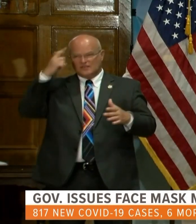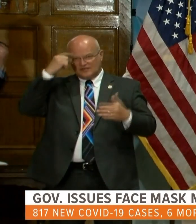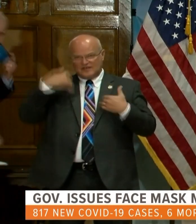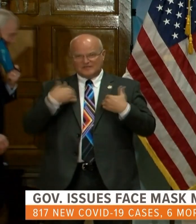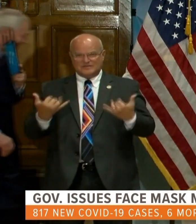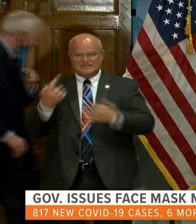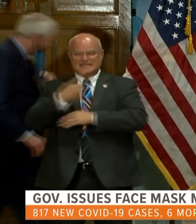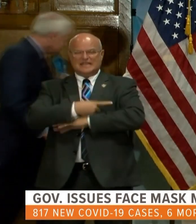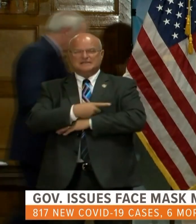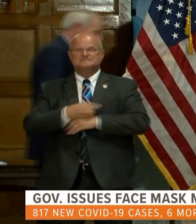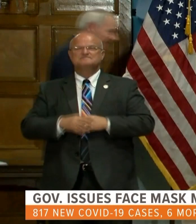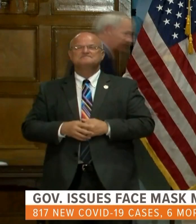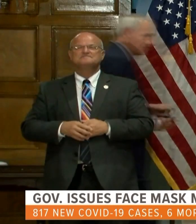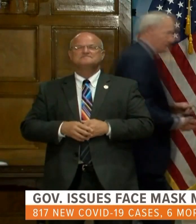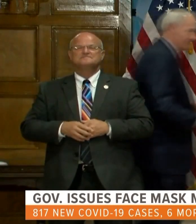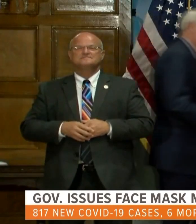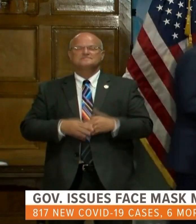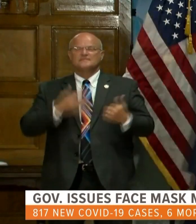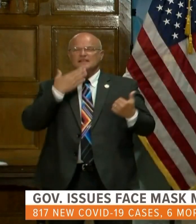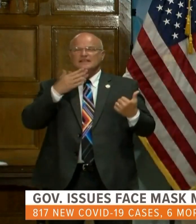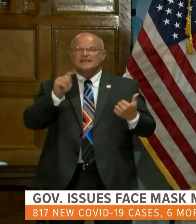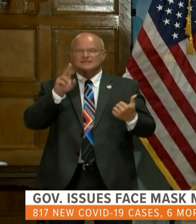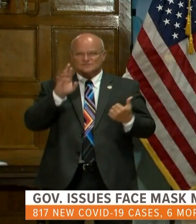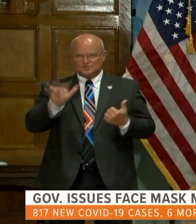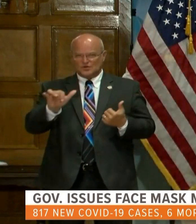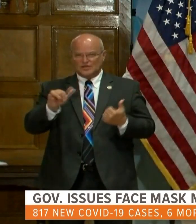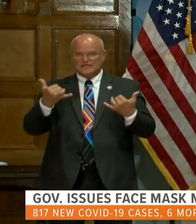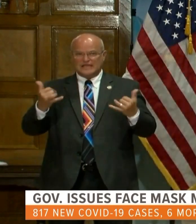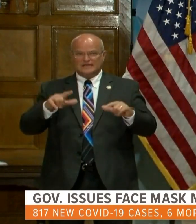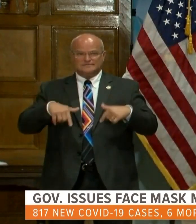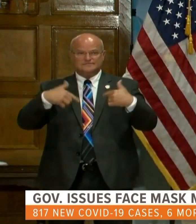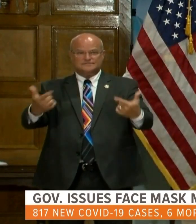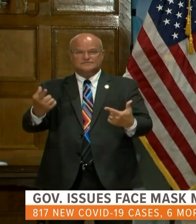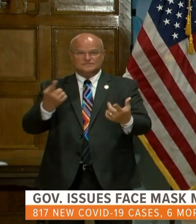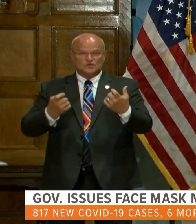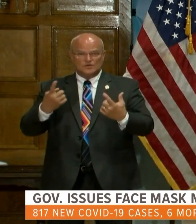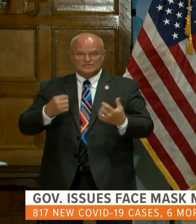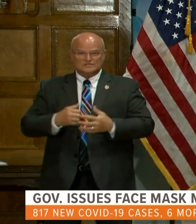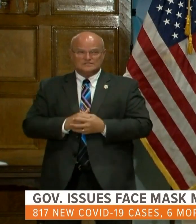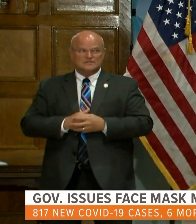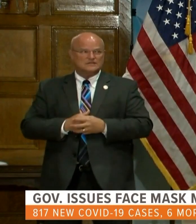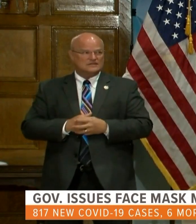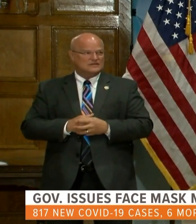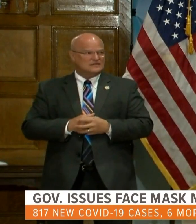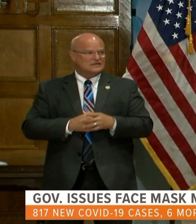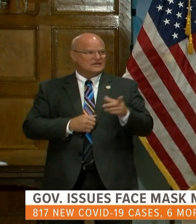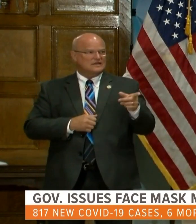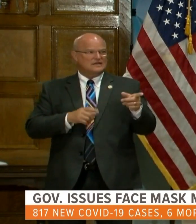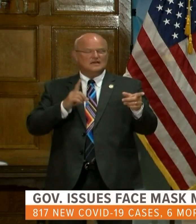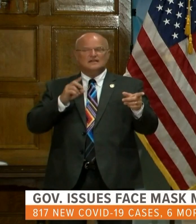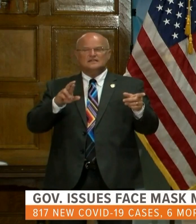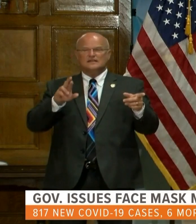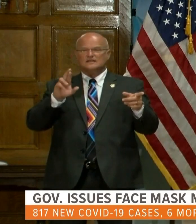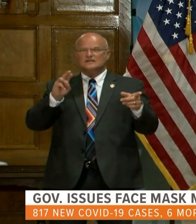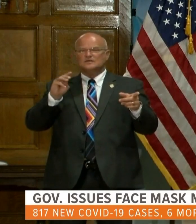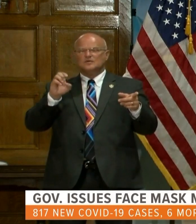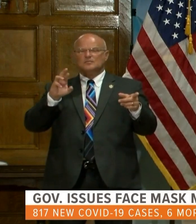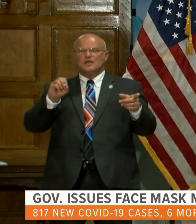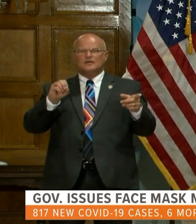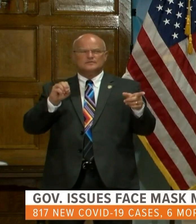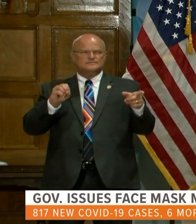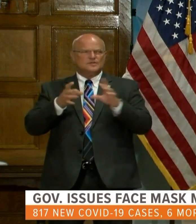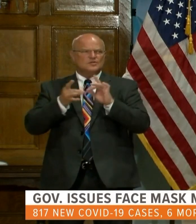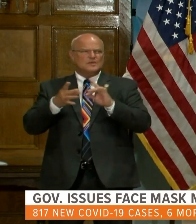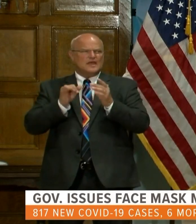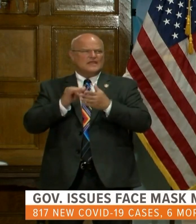for having me. Thank you, Troy. With that, we'll take any questions. I have one for Dr. Romero. You